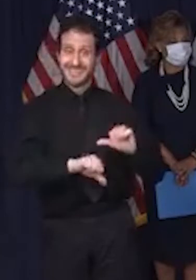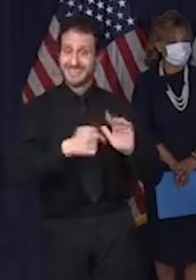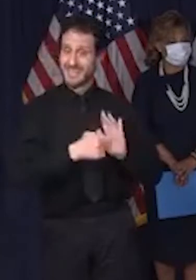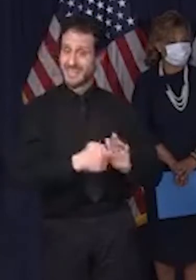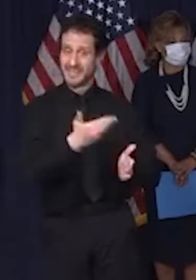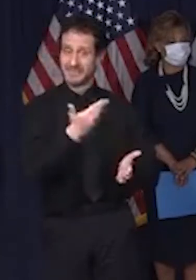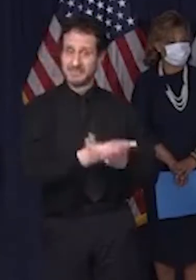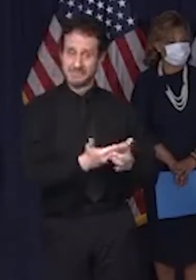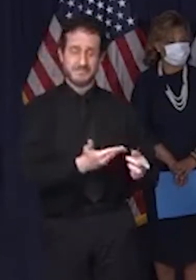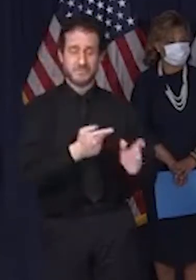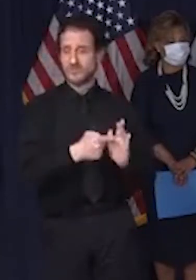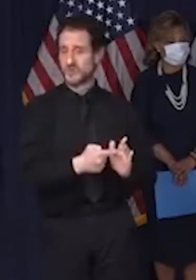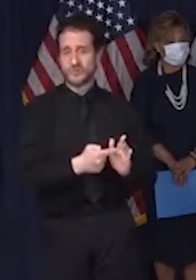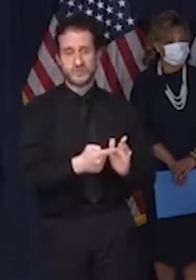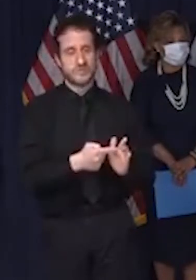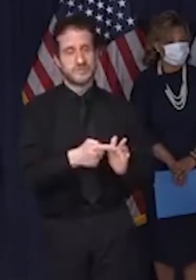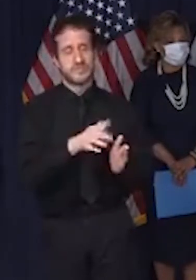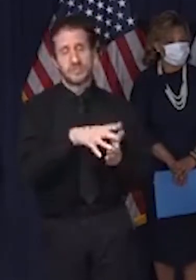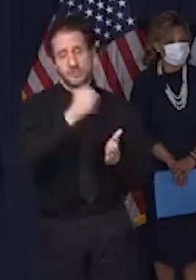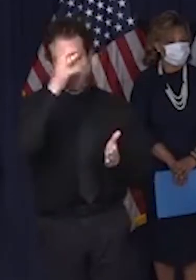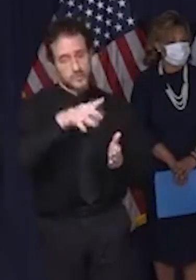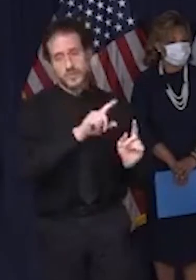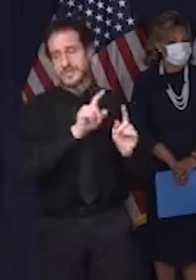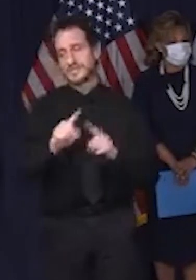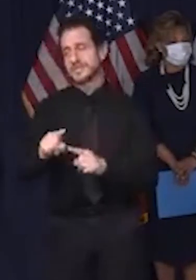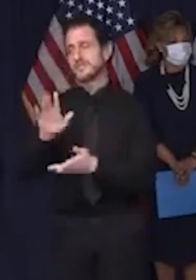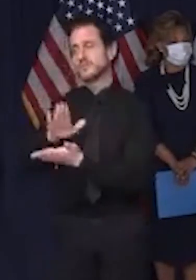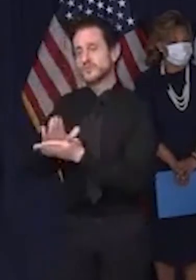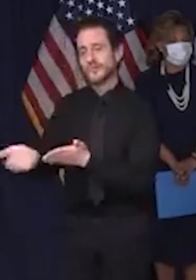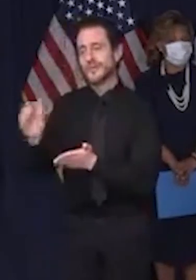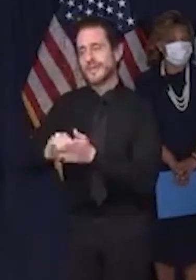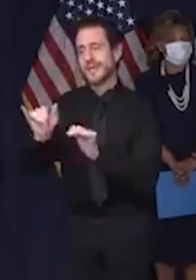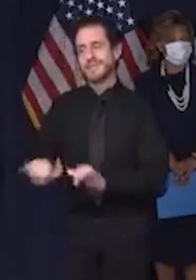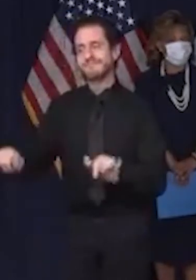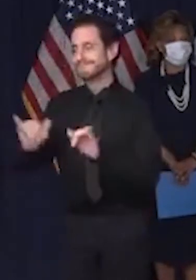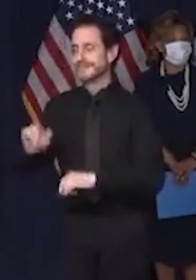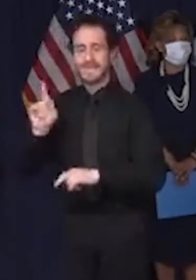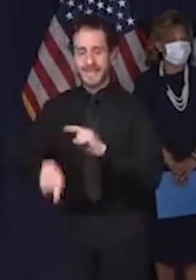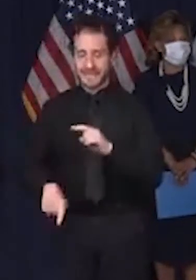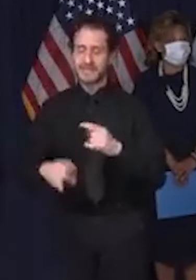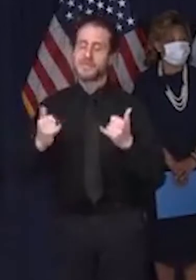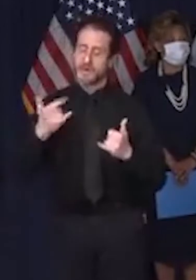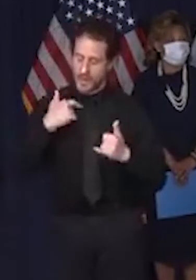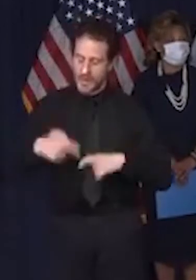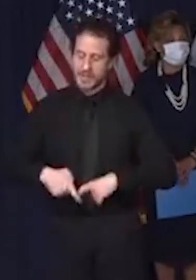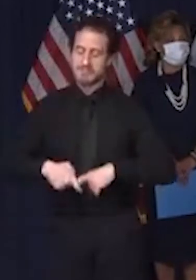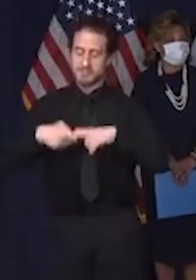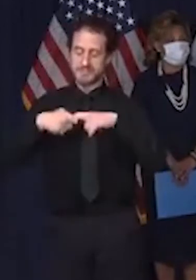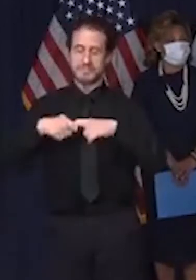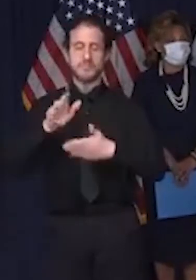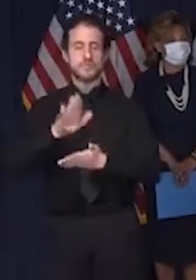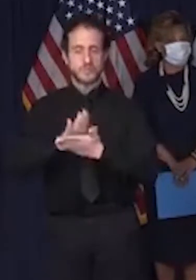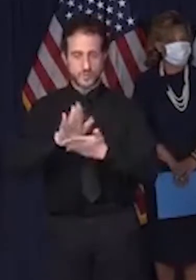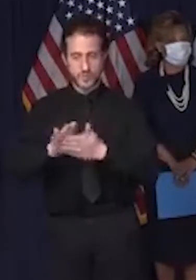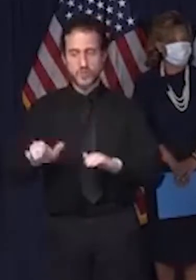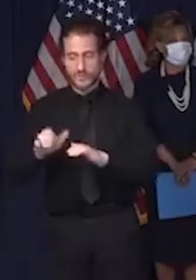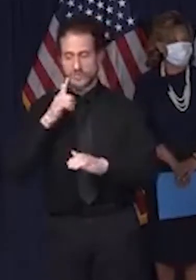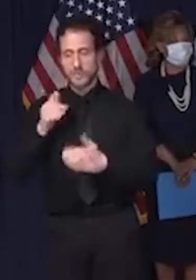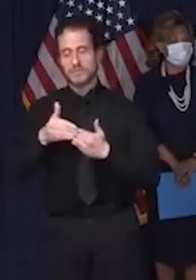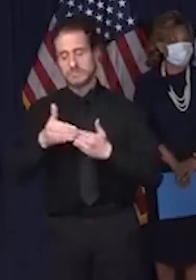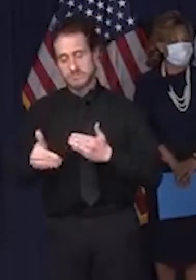I am suspending in-person learning in schools for the remainder of the 2019-2020 school